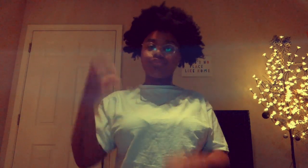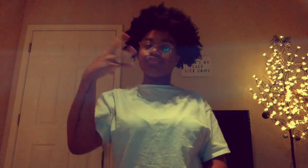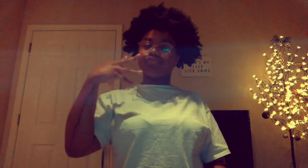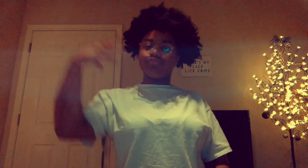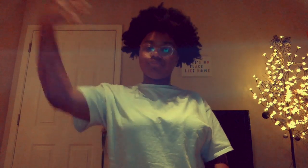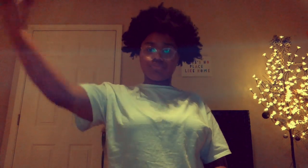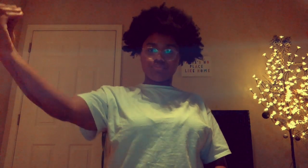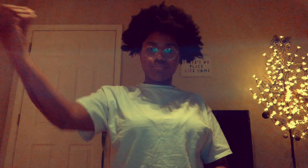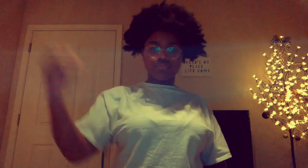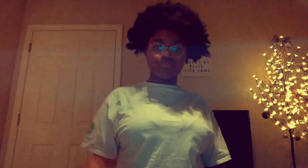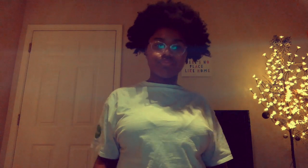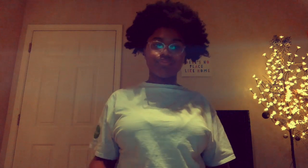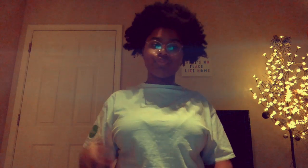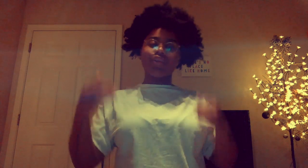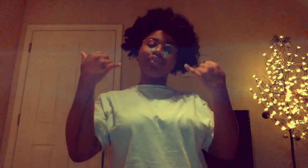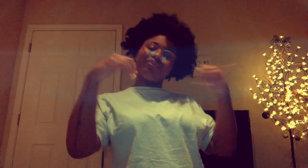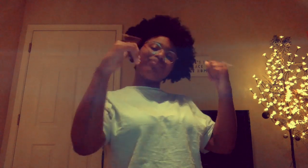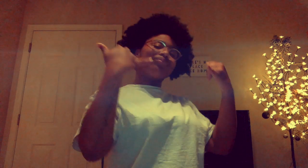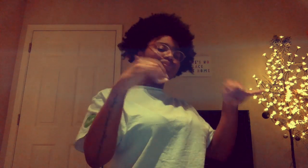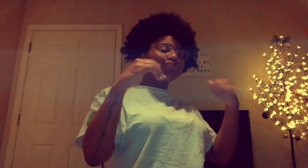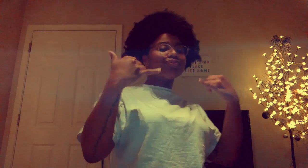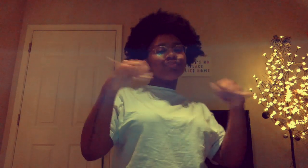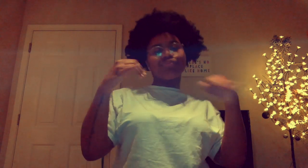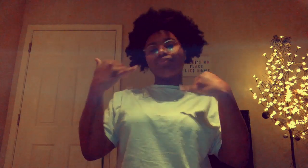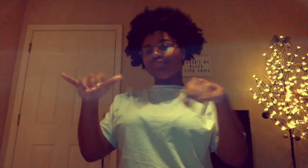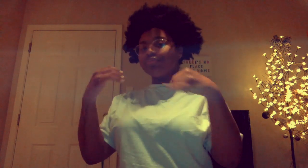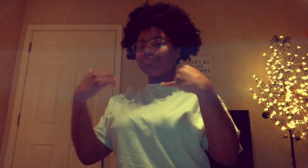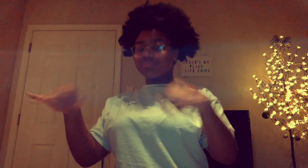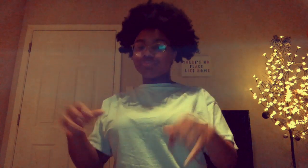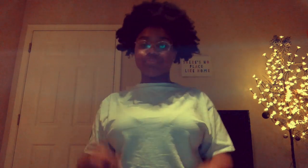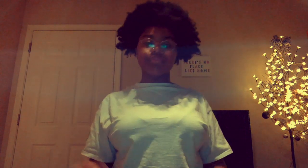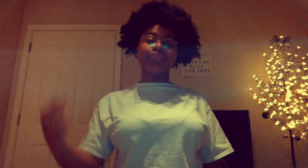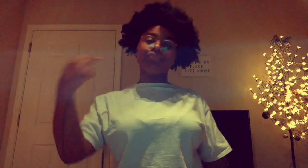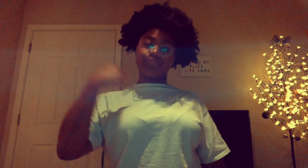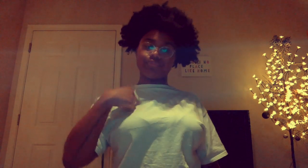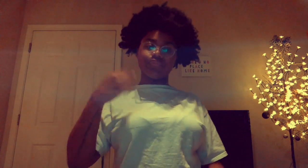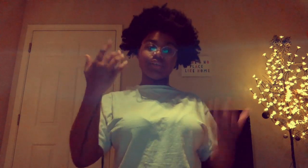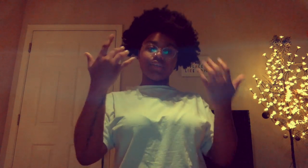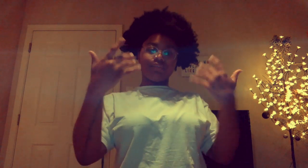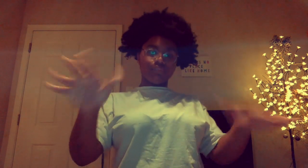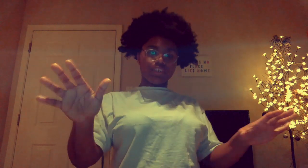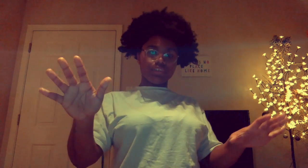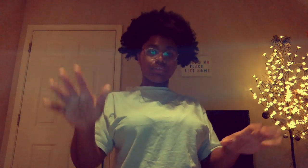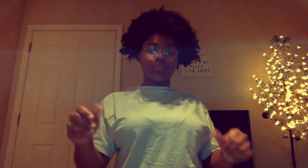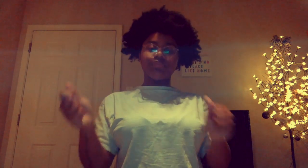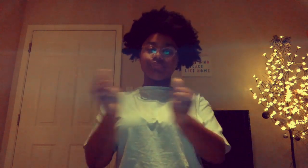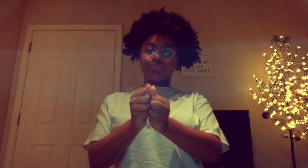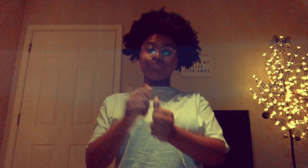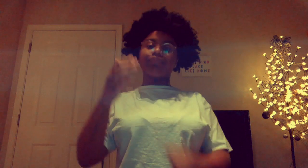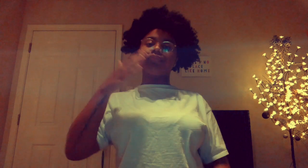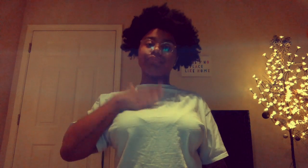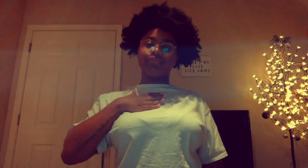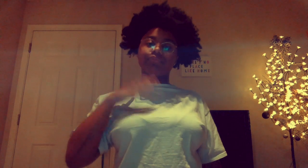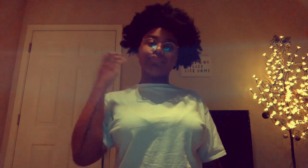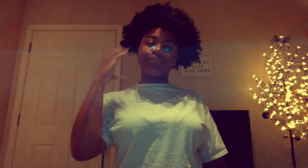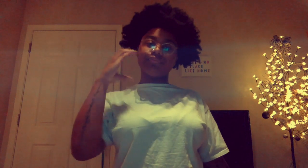go back to their home. And I finished playing with my cousins. After